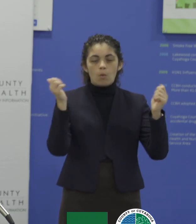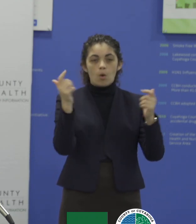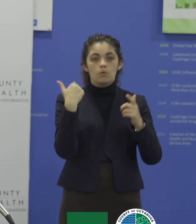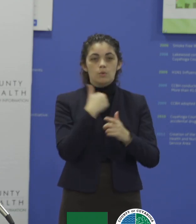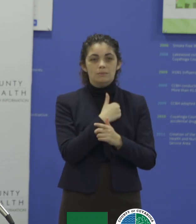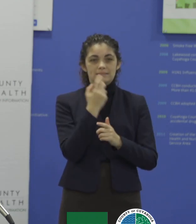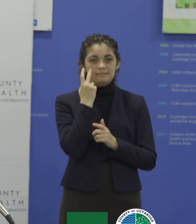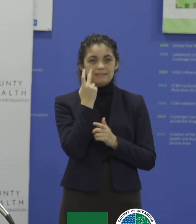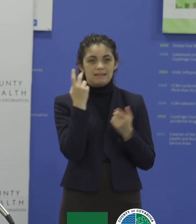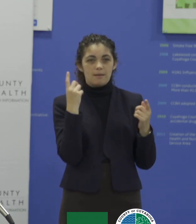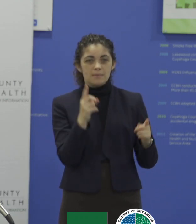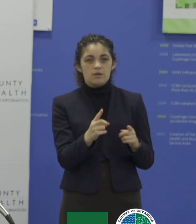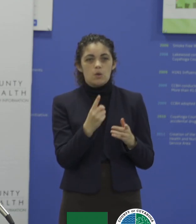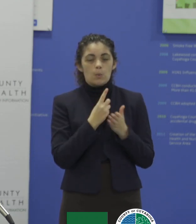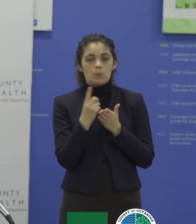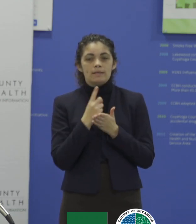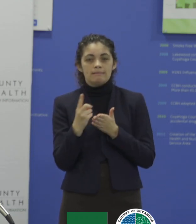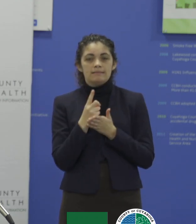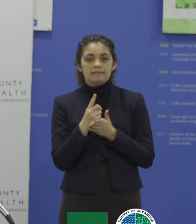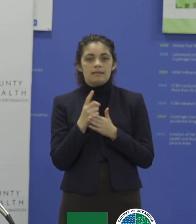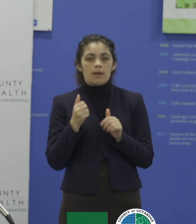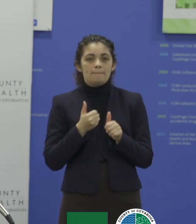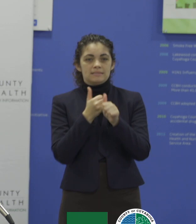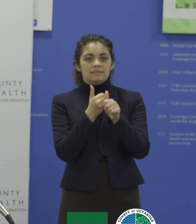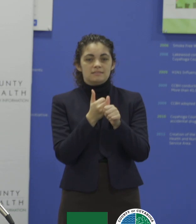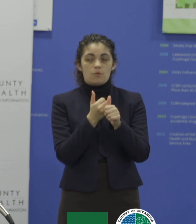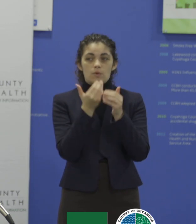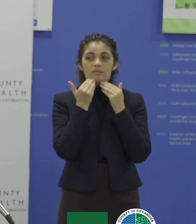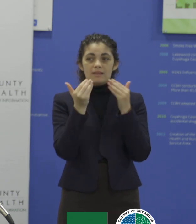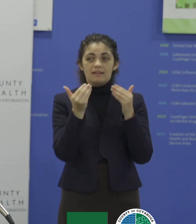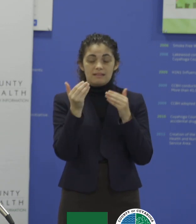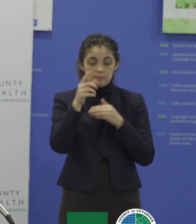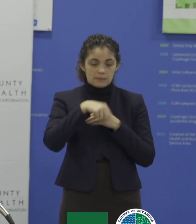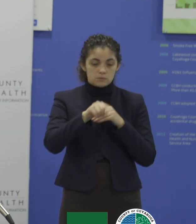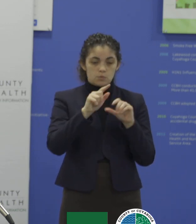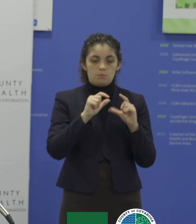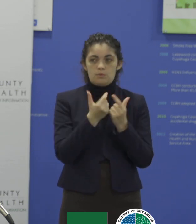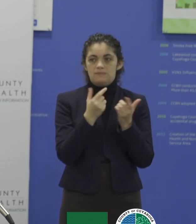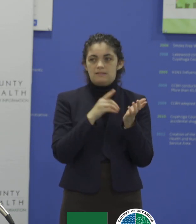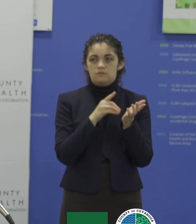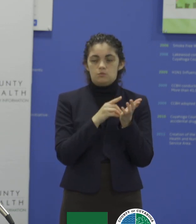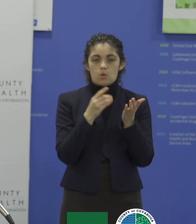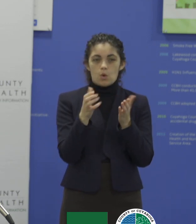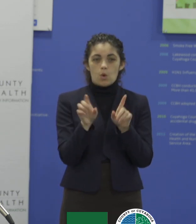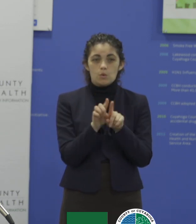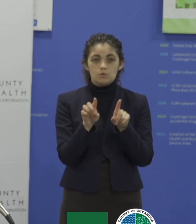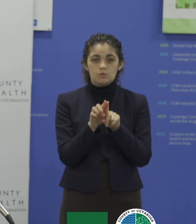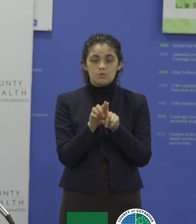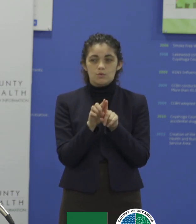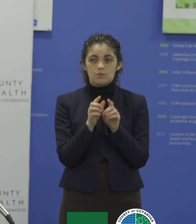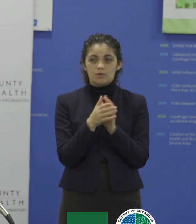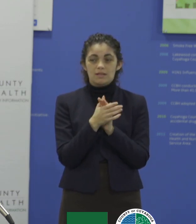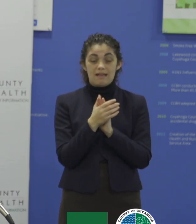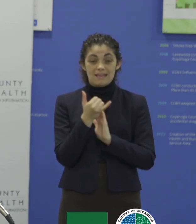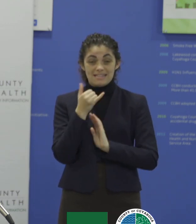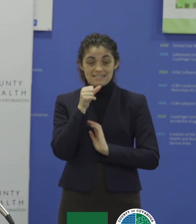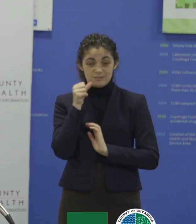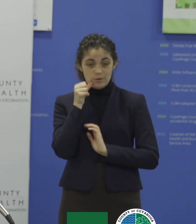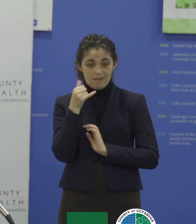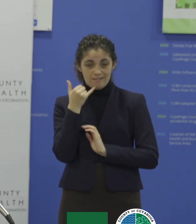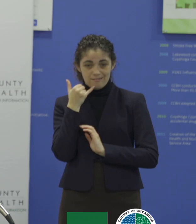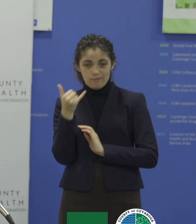stand during these once-a-week updates, and so I want to thank them. I also had the good fortune to be on a call yesterday